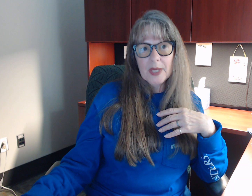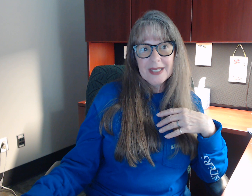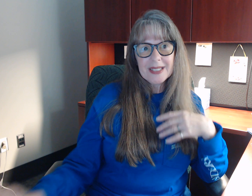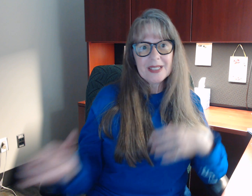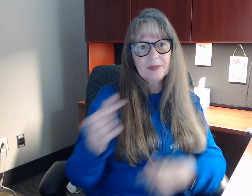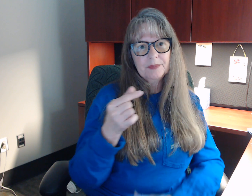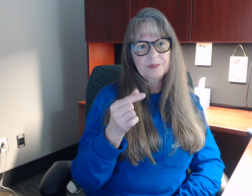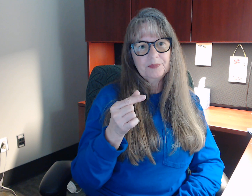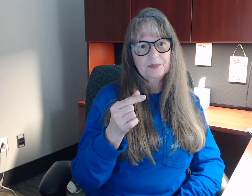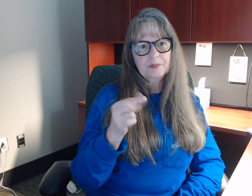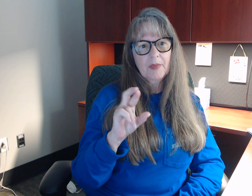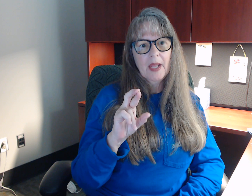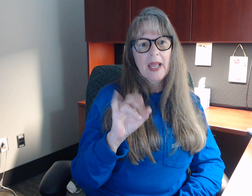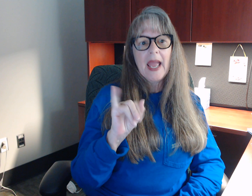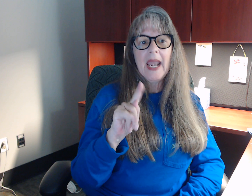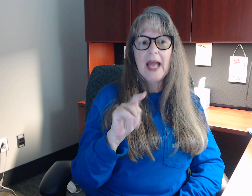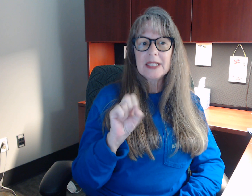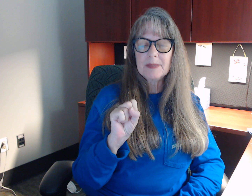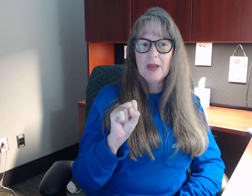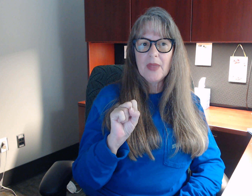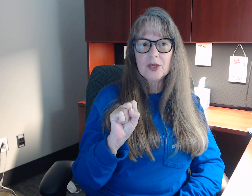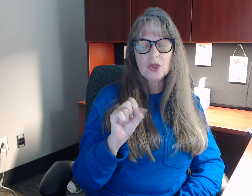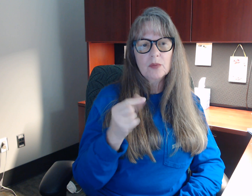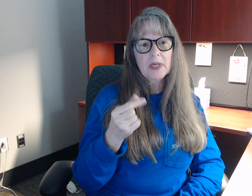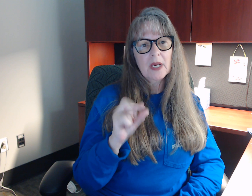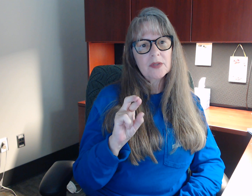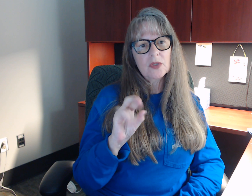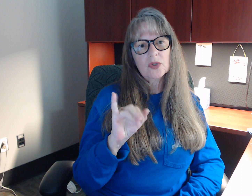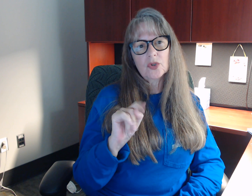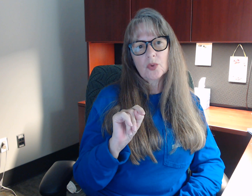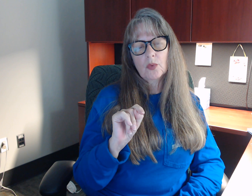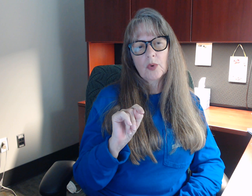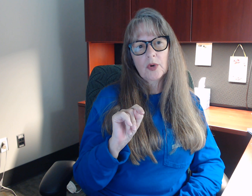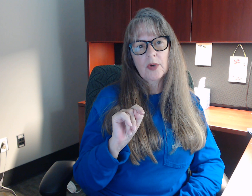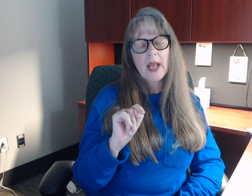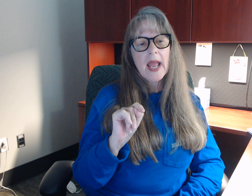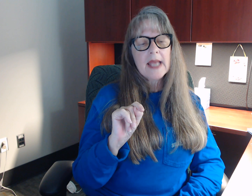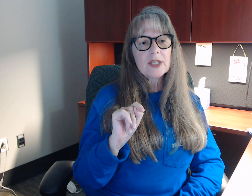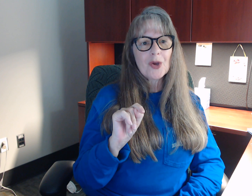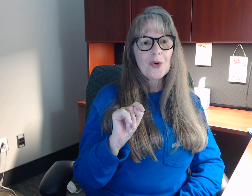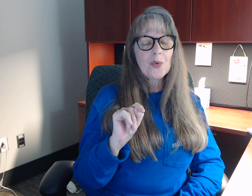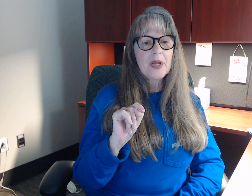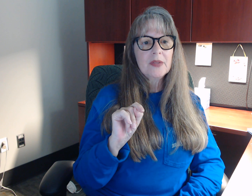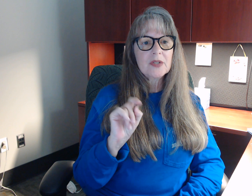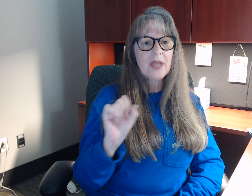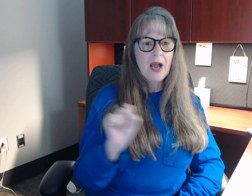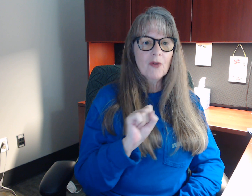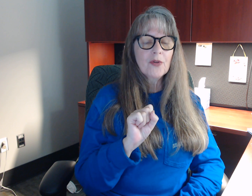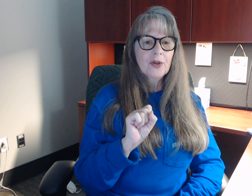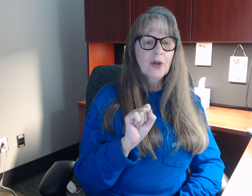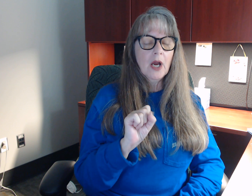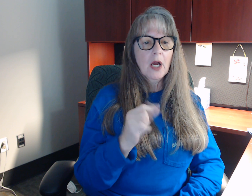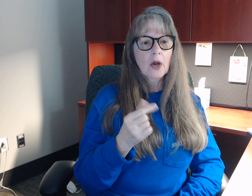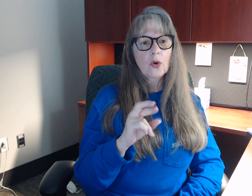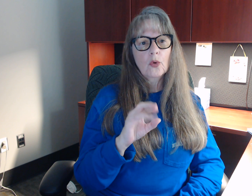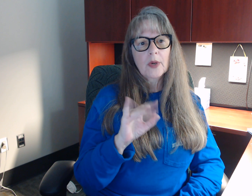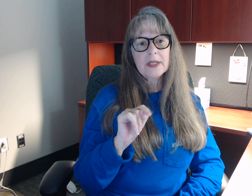Grits, and I spell that too because it's a short word. So in the South, Grits